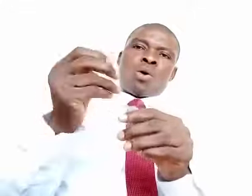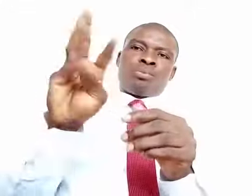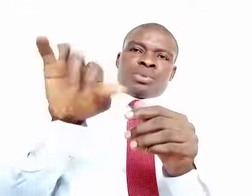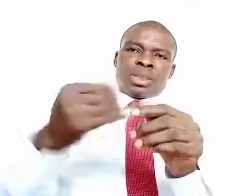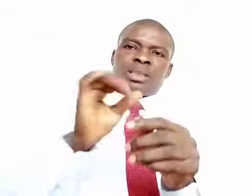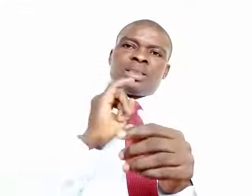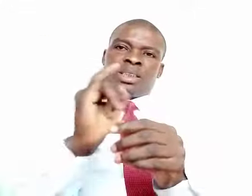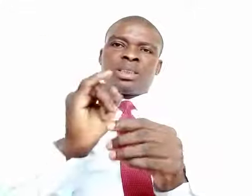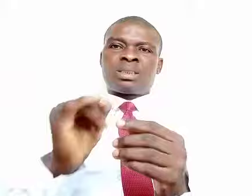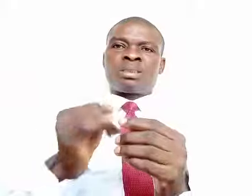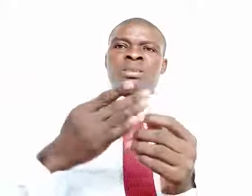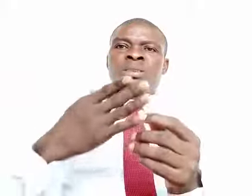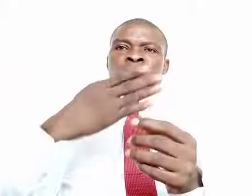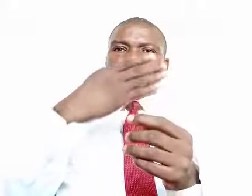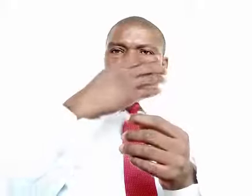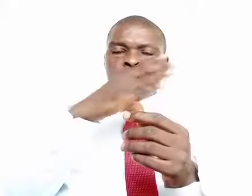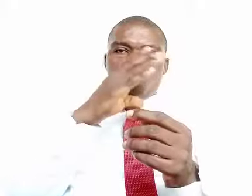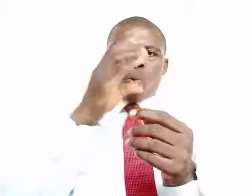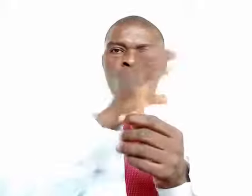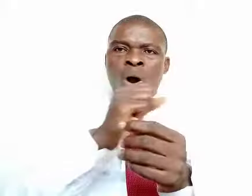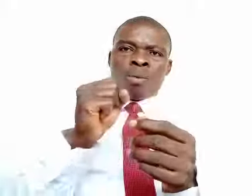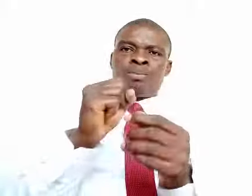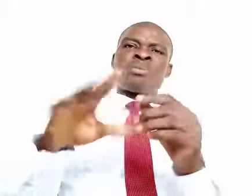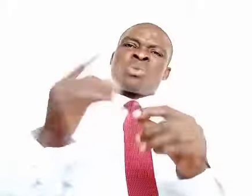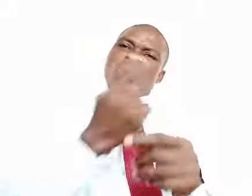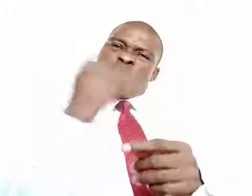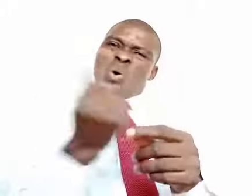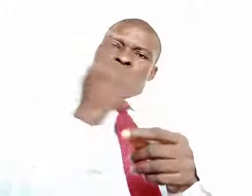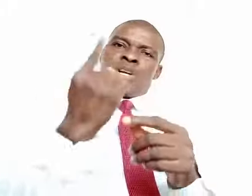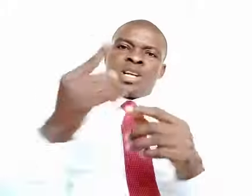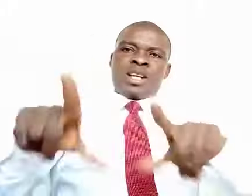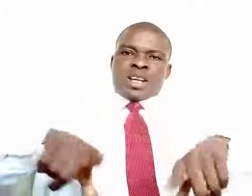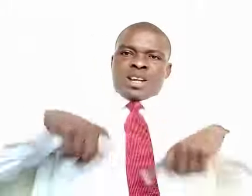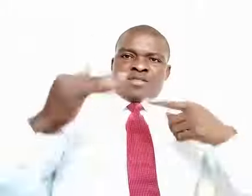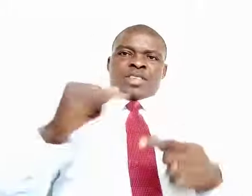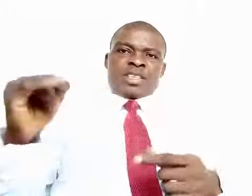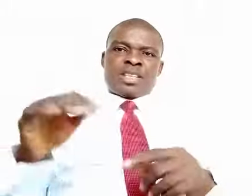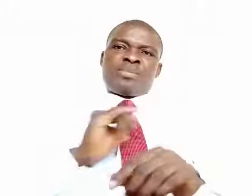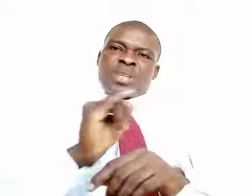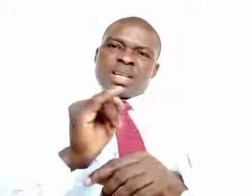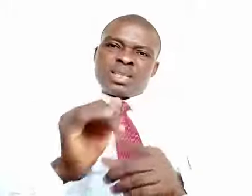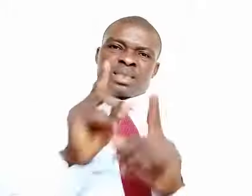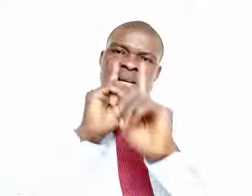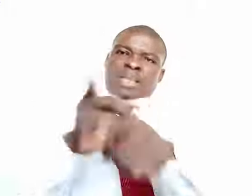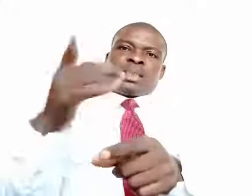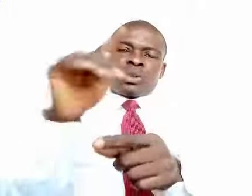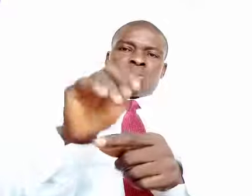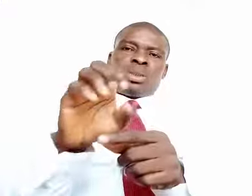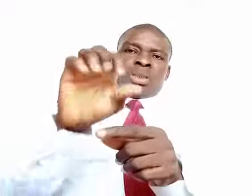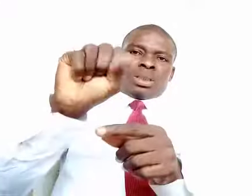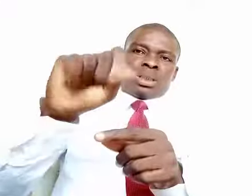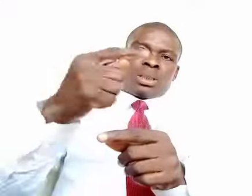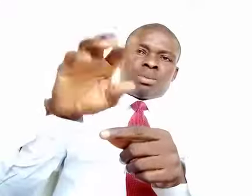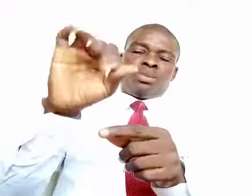pain. Only living things respond to stimuli. This is because